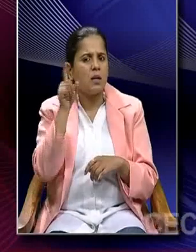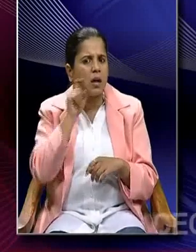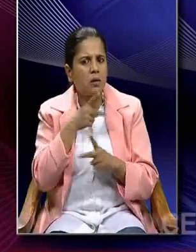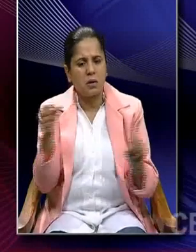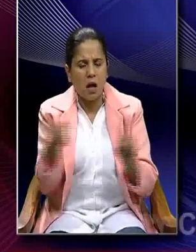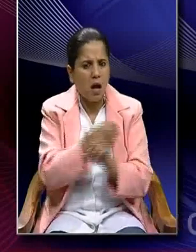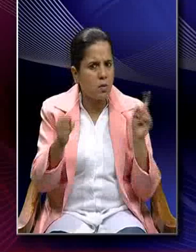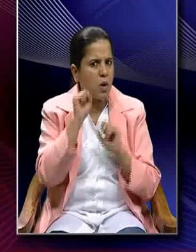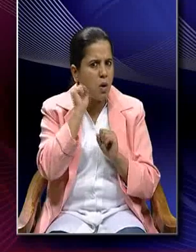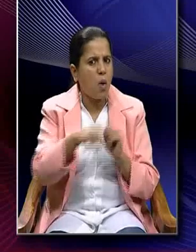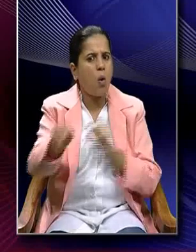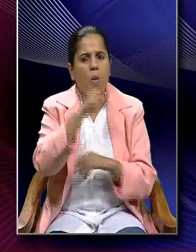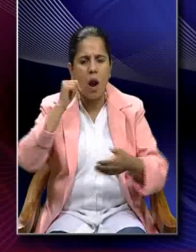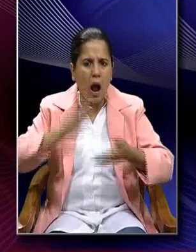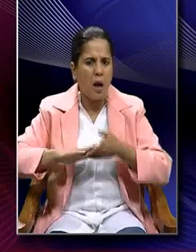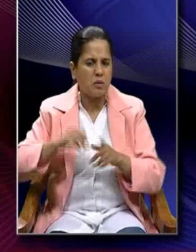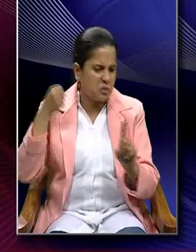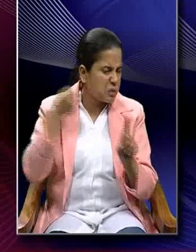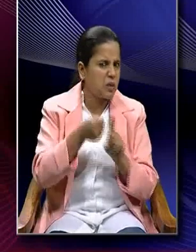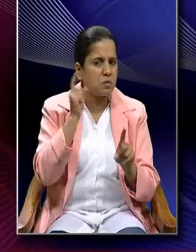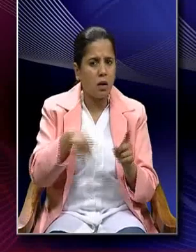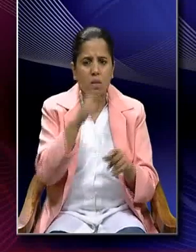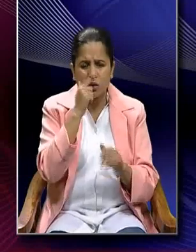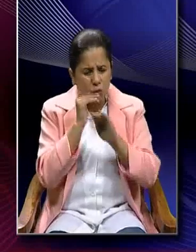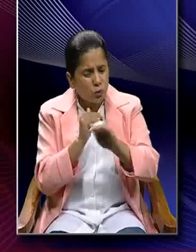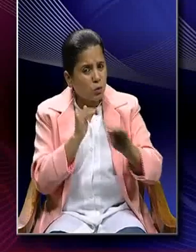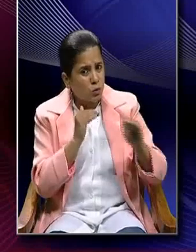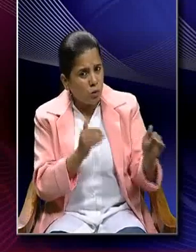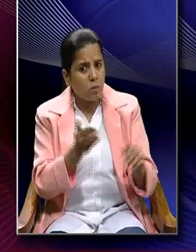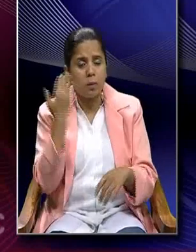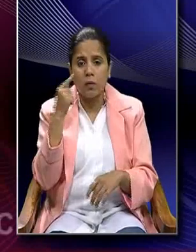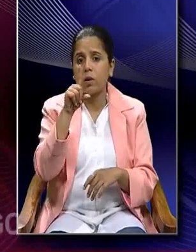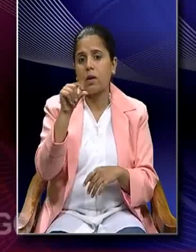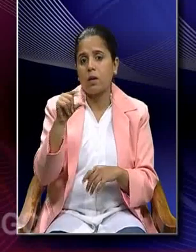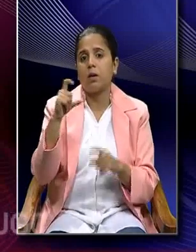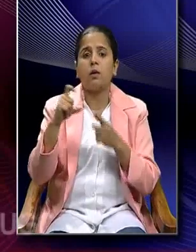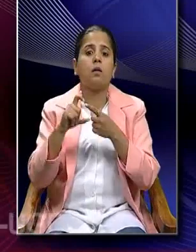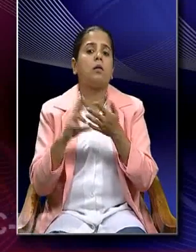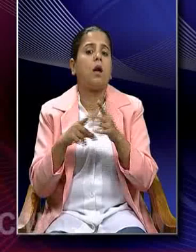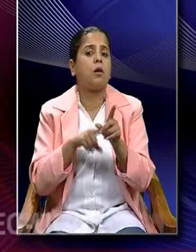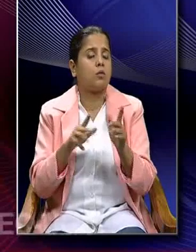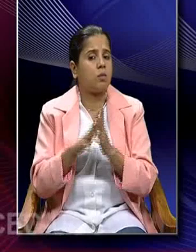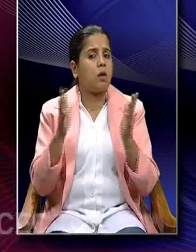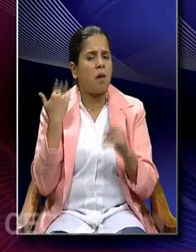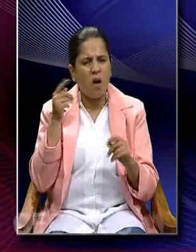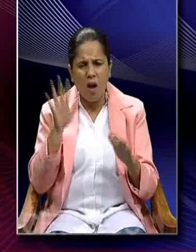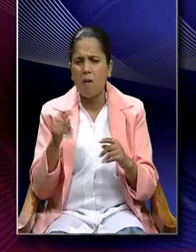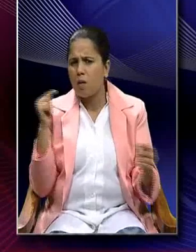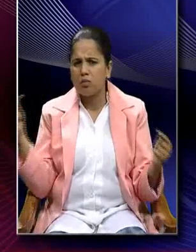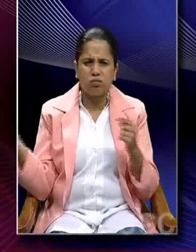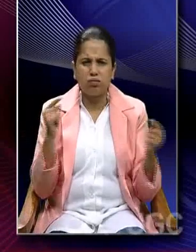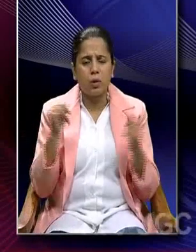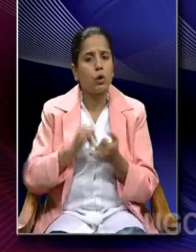husband on these little girls. In fact, there was an instance in the 19th century where there was a huge debate by